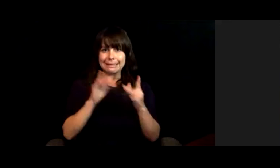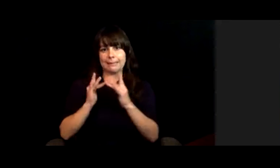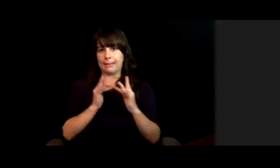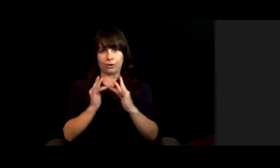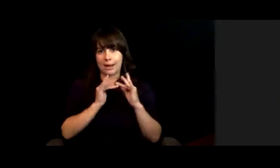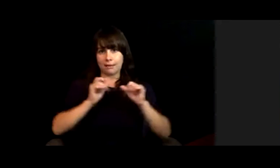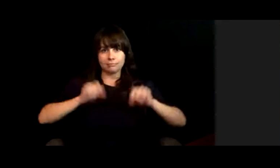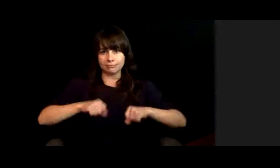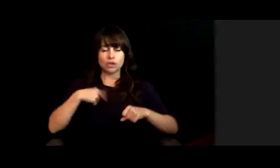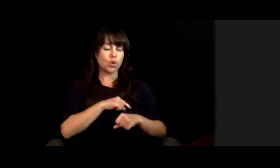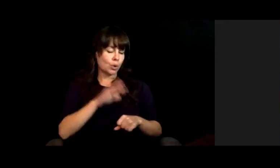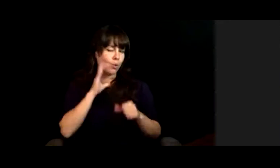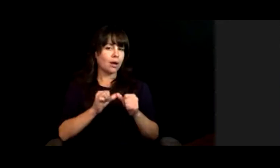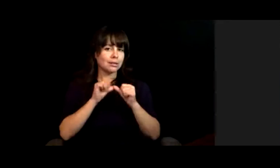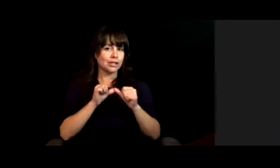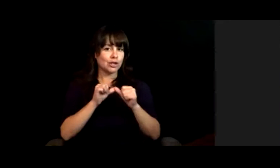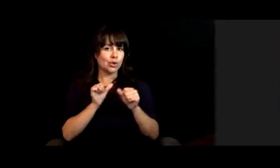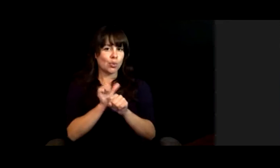do that, make sure that happens.